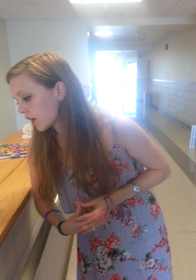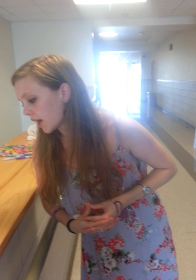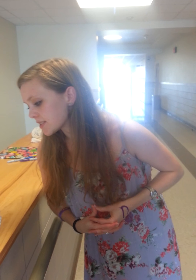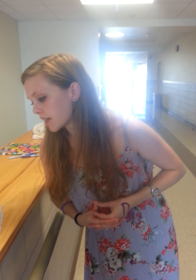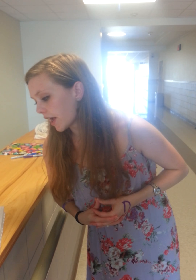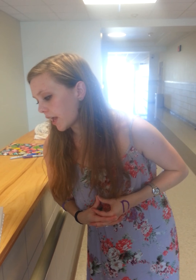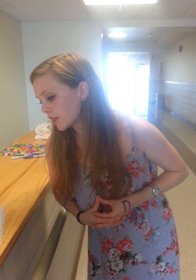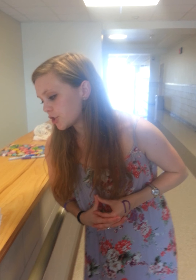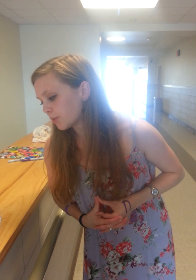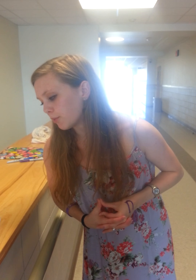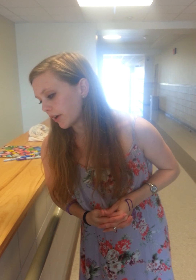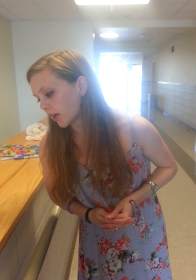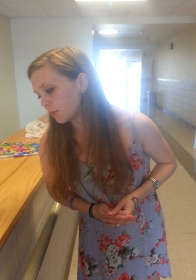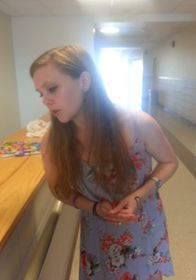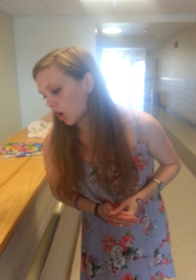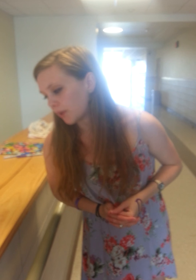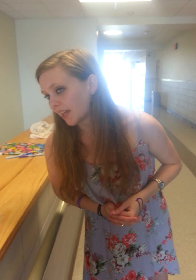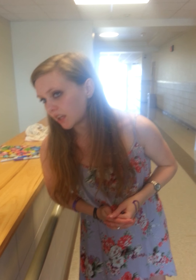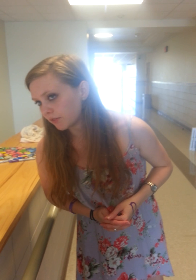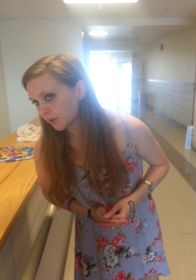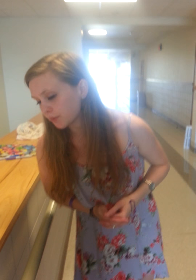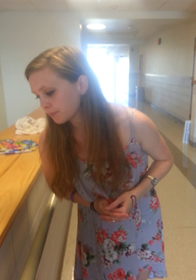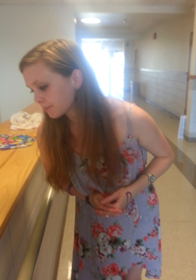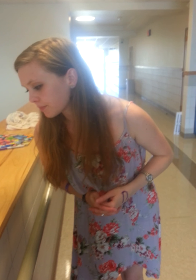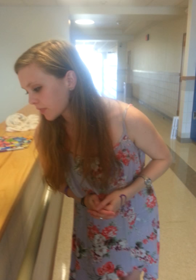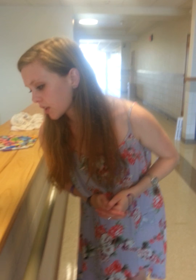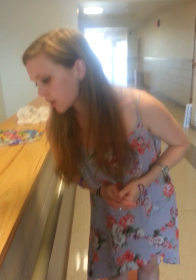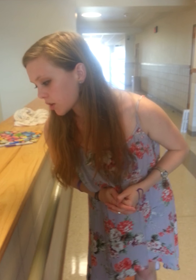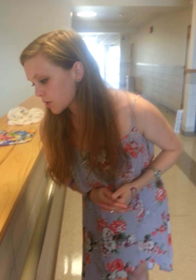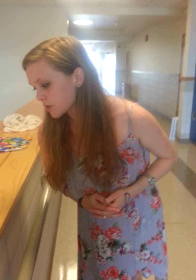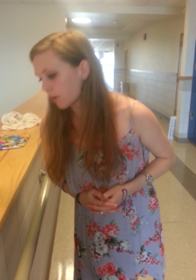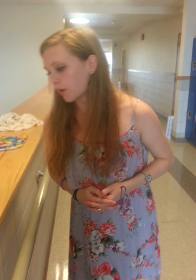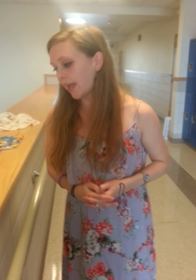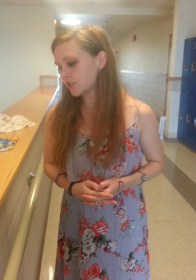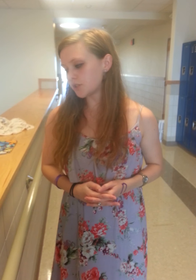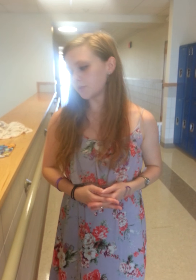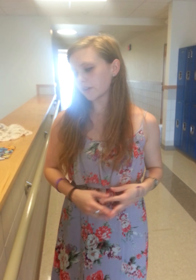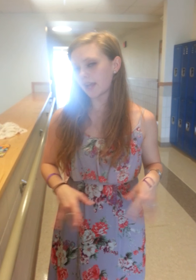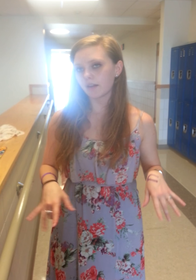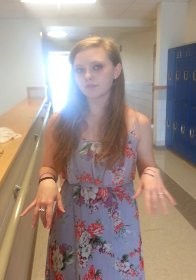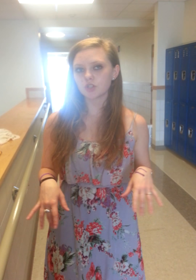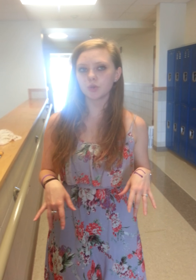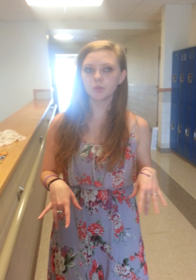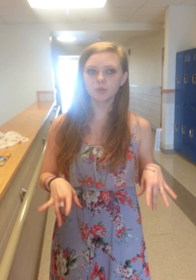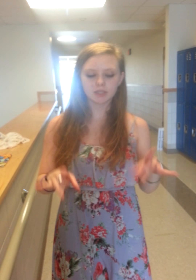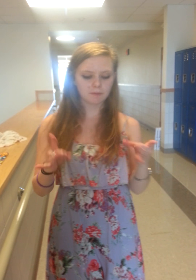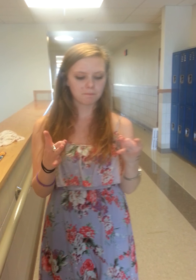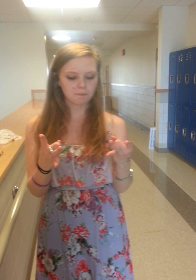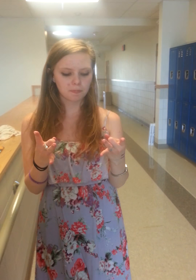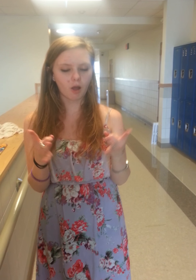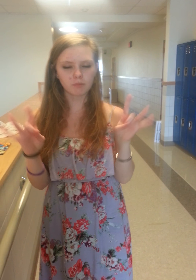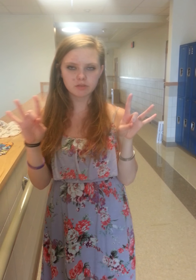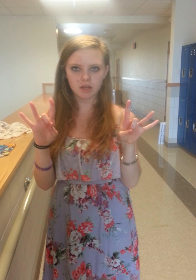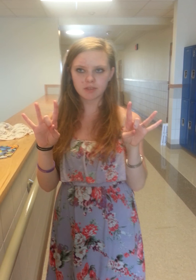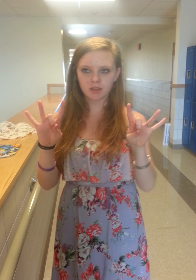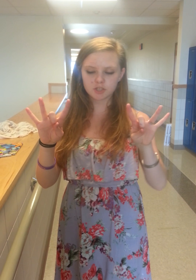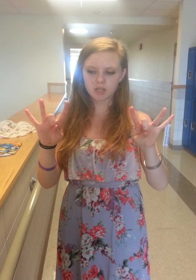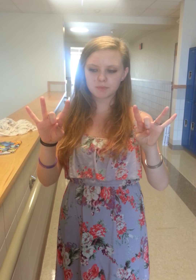I say I hate you, we break up, you call me I love you. So hate you, you're going to have 2 almost F hand shapes, except